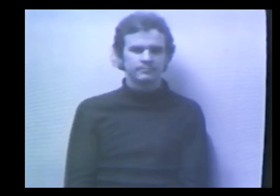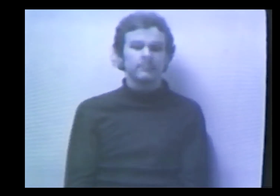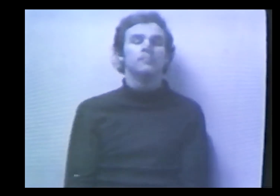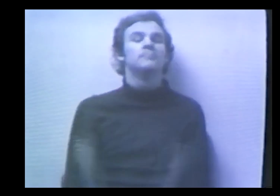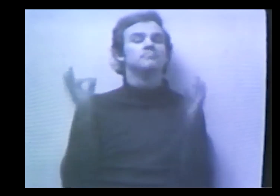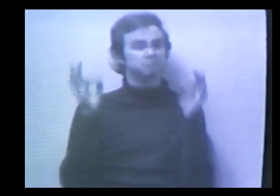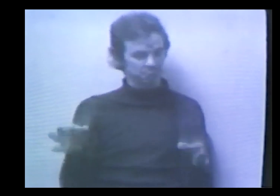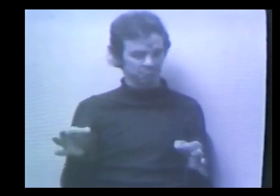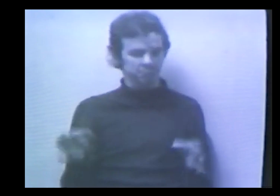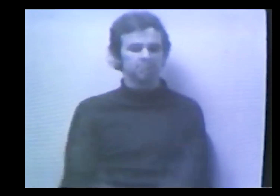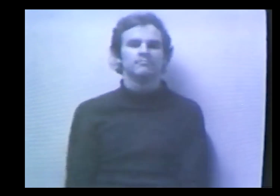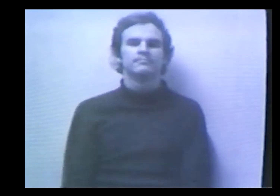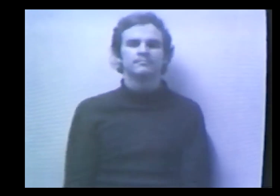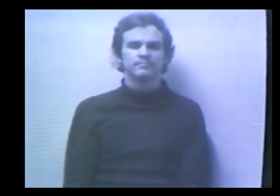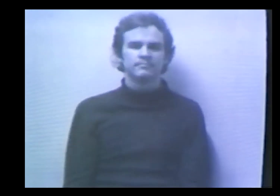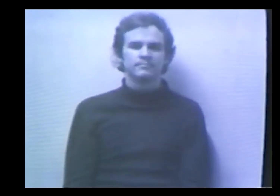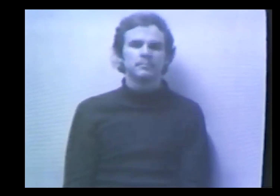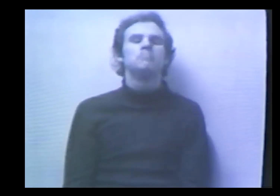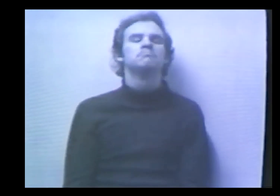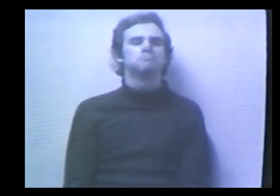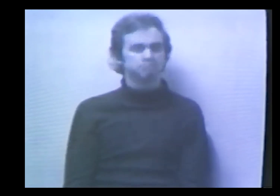something. Decide.